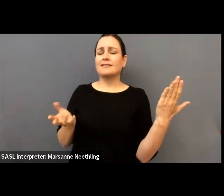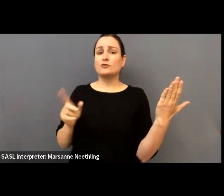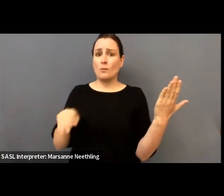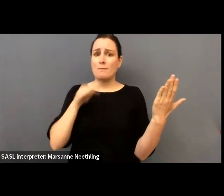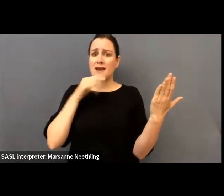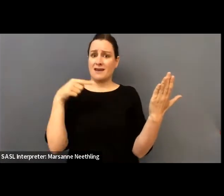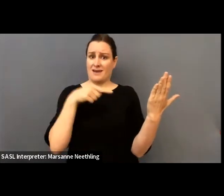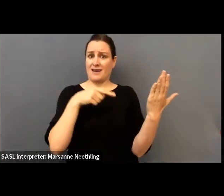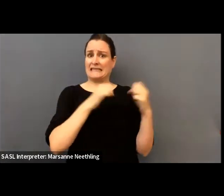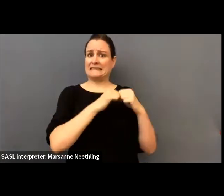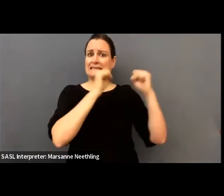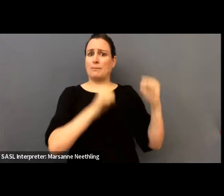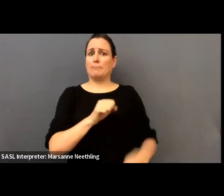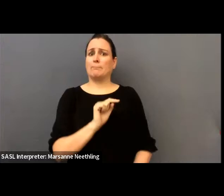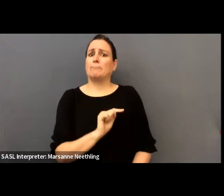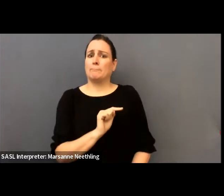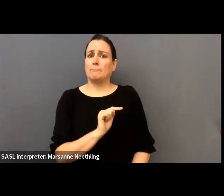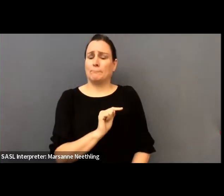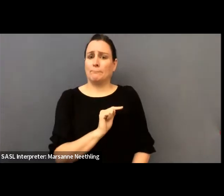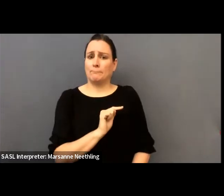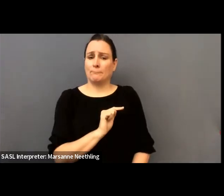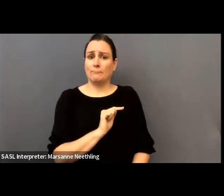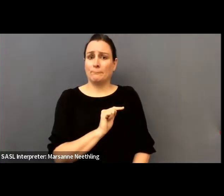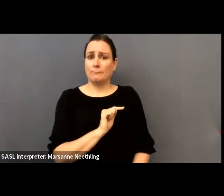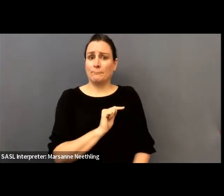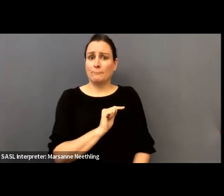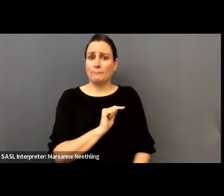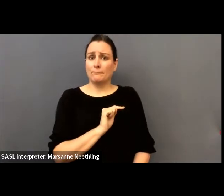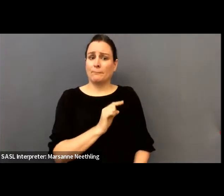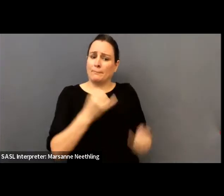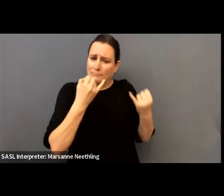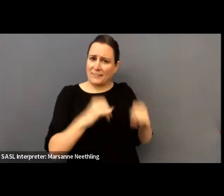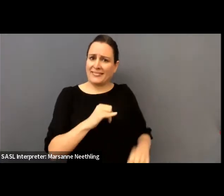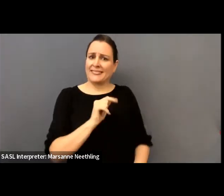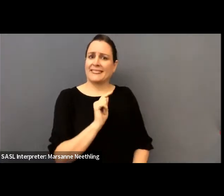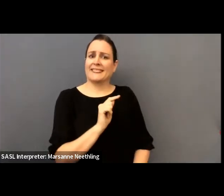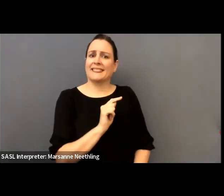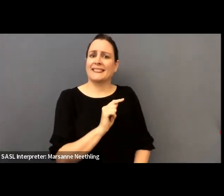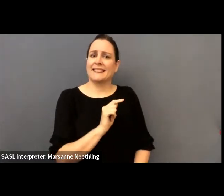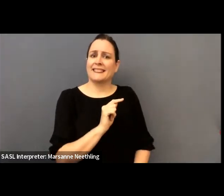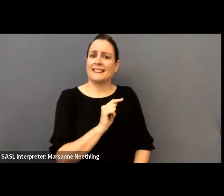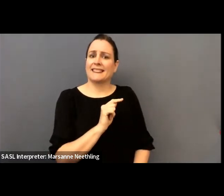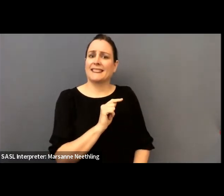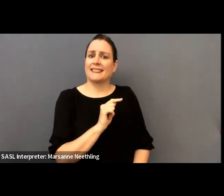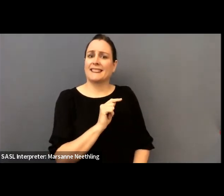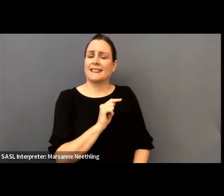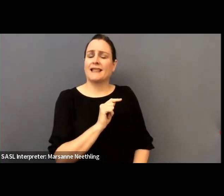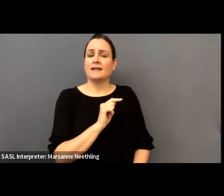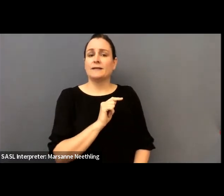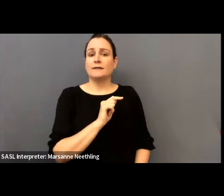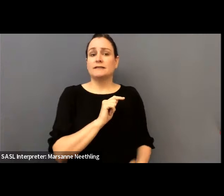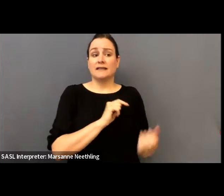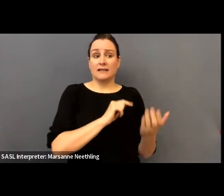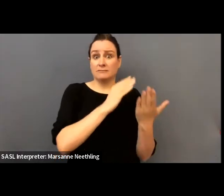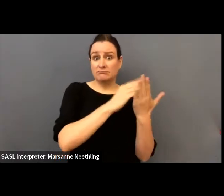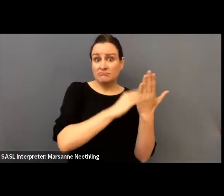by omission or by commission of actually reinforcing and denying